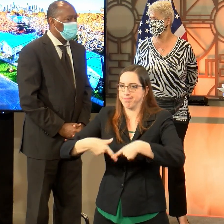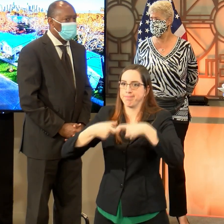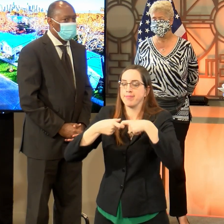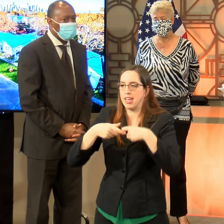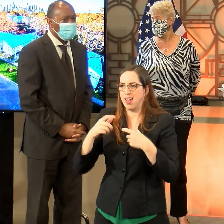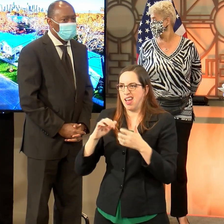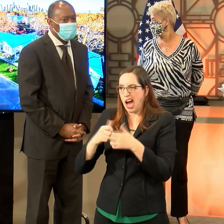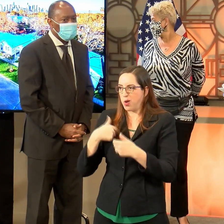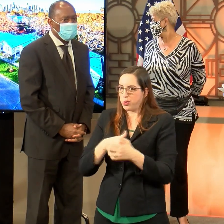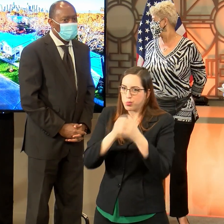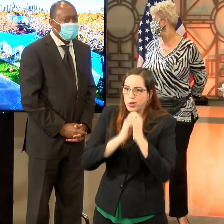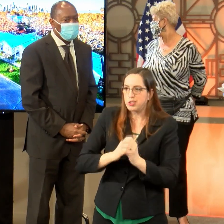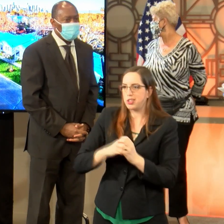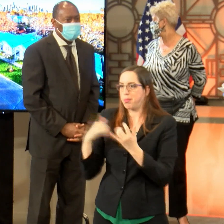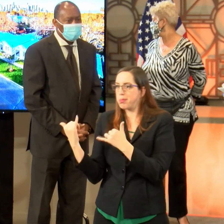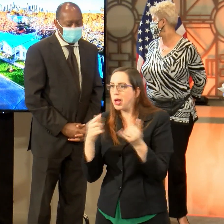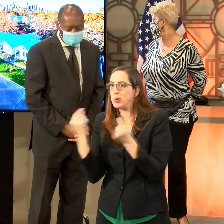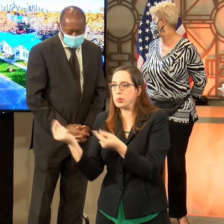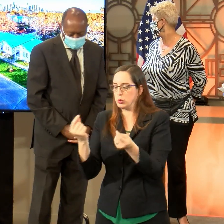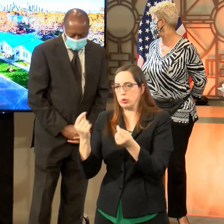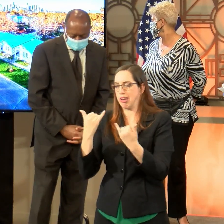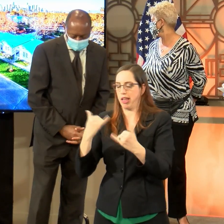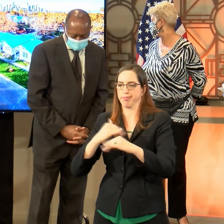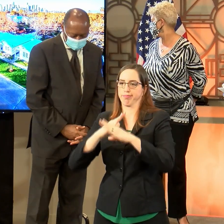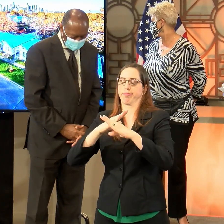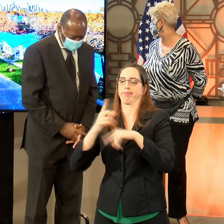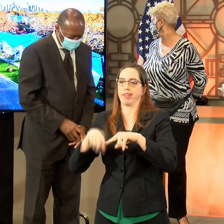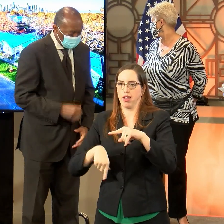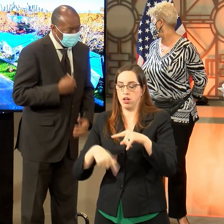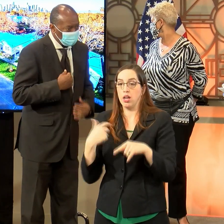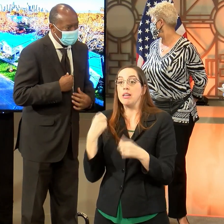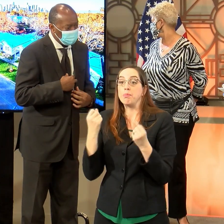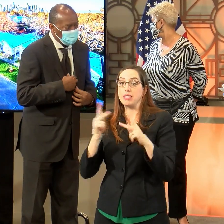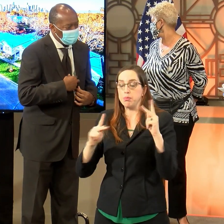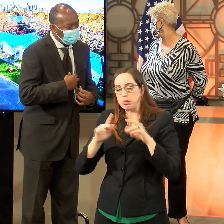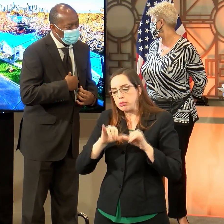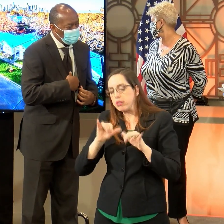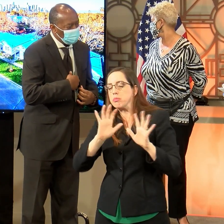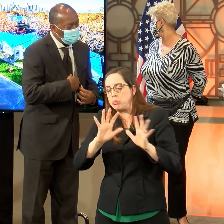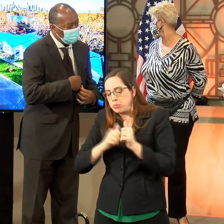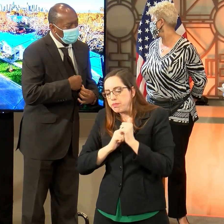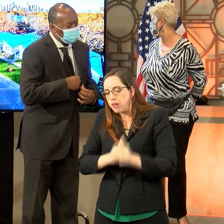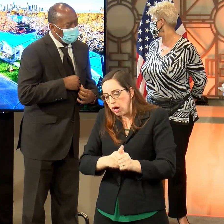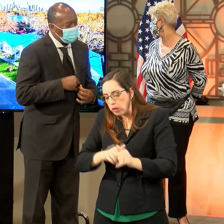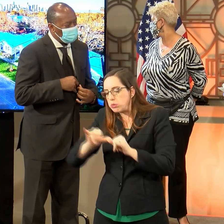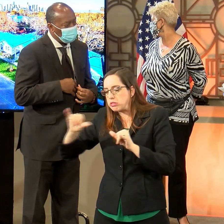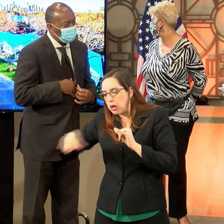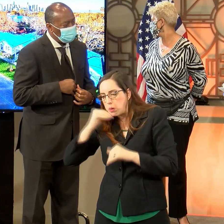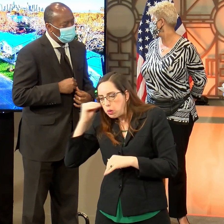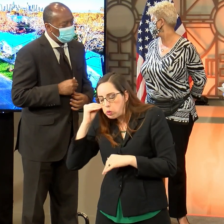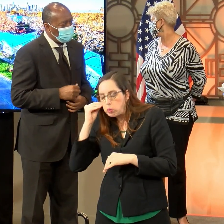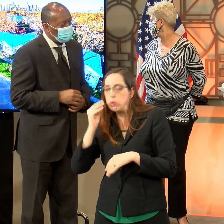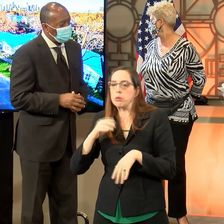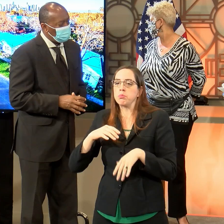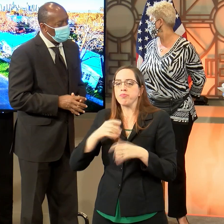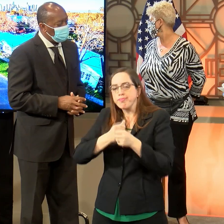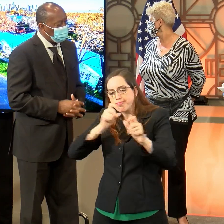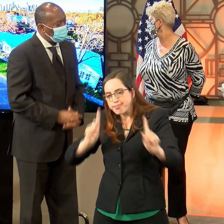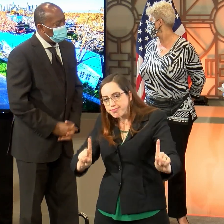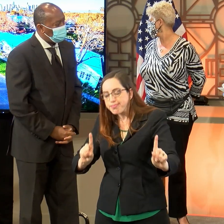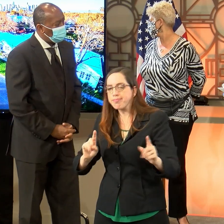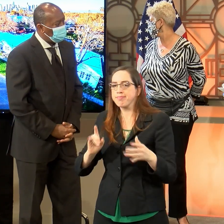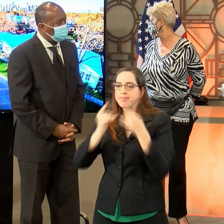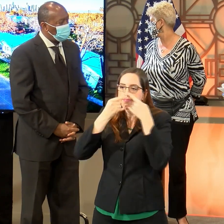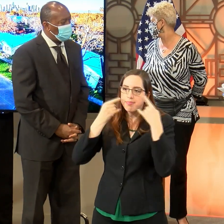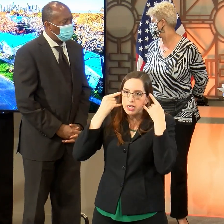Many of us are fighting back against this invisible enemy by complying with stay-at-home orders, following social distancing guidelines, and